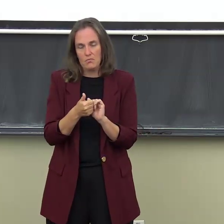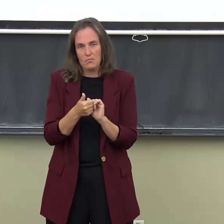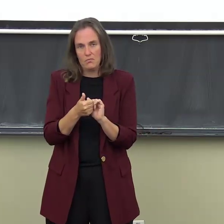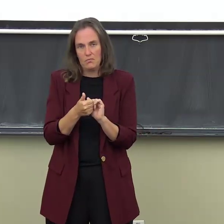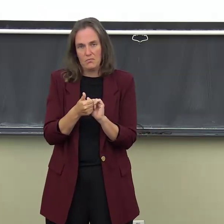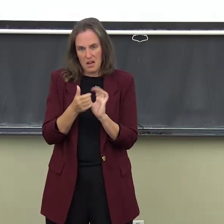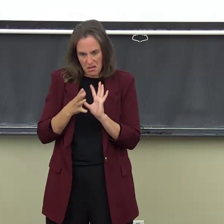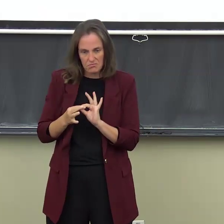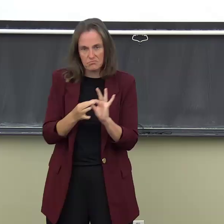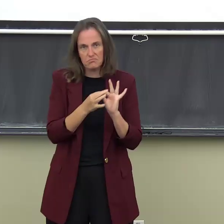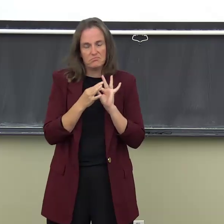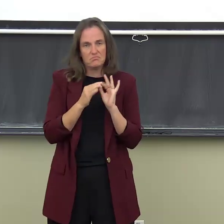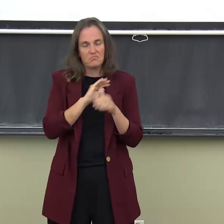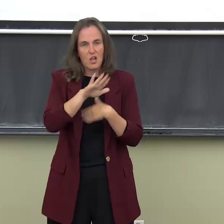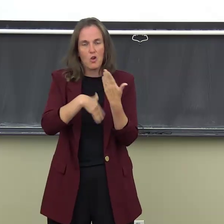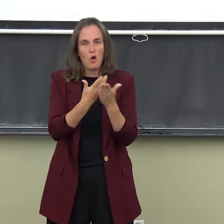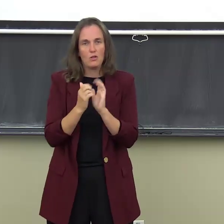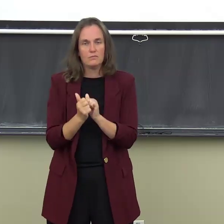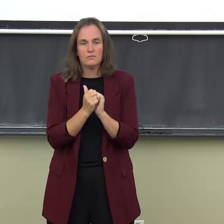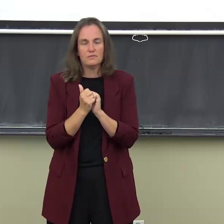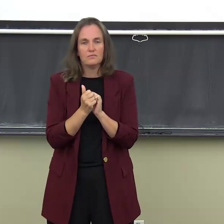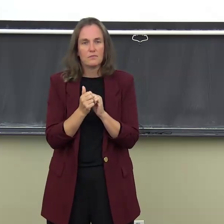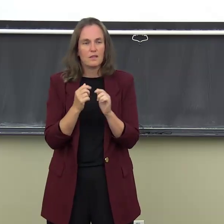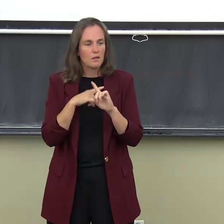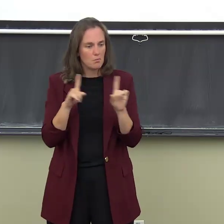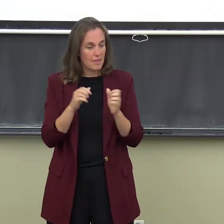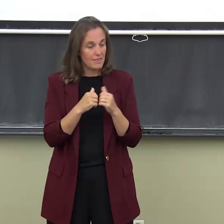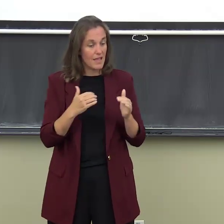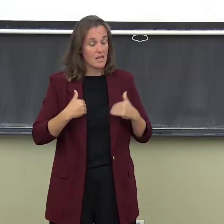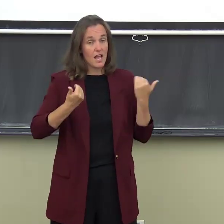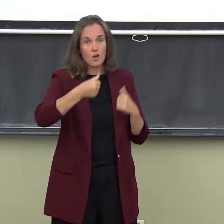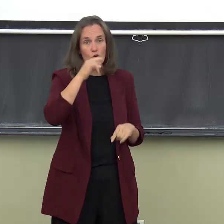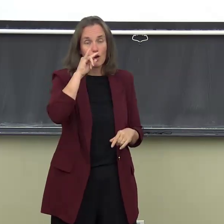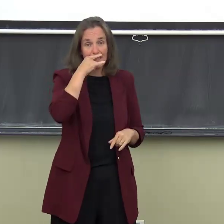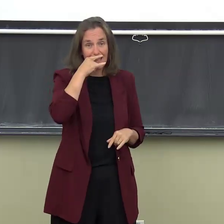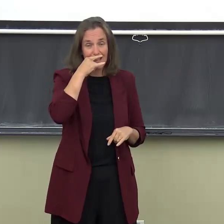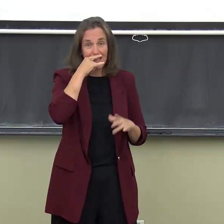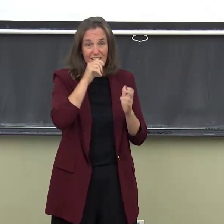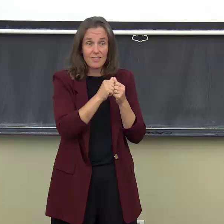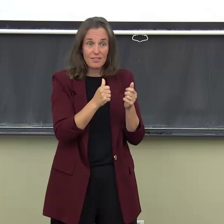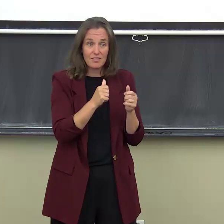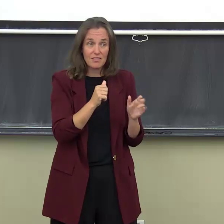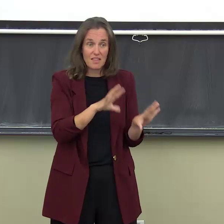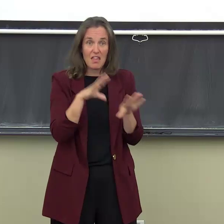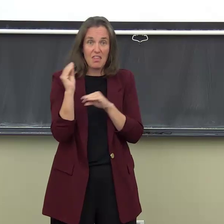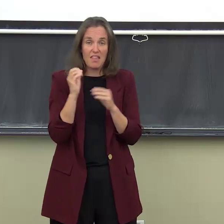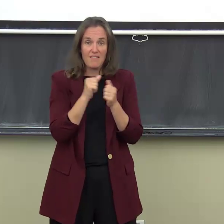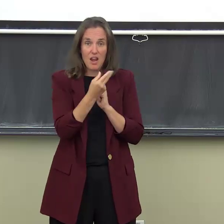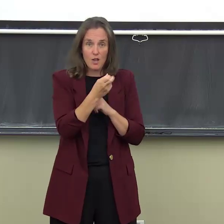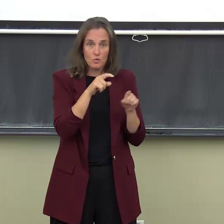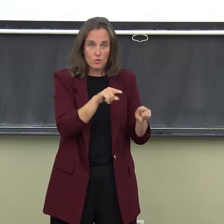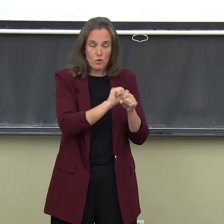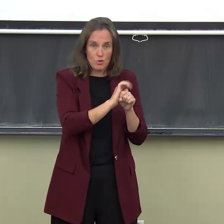with it all, but the younger kids who came out from high school from COVID, even the way